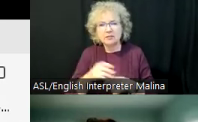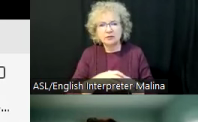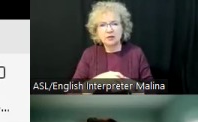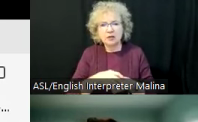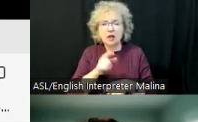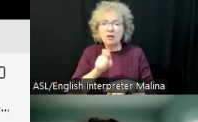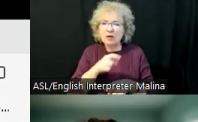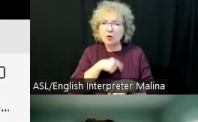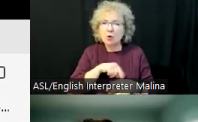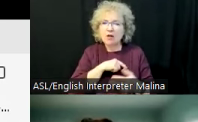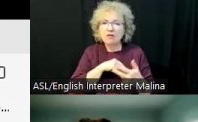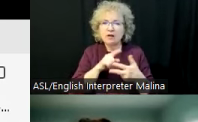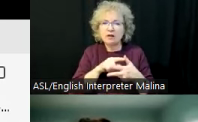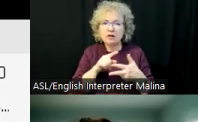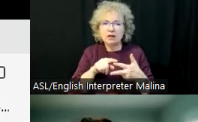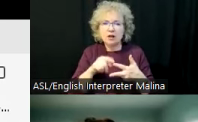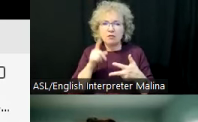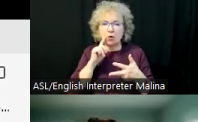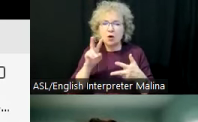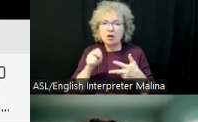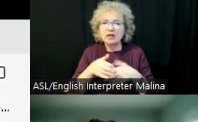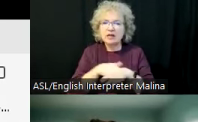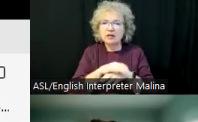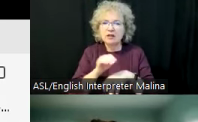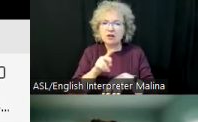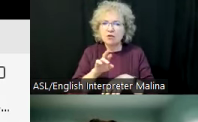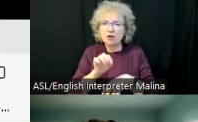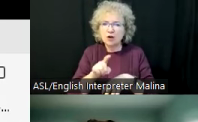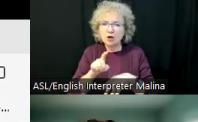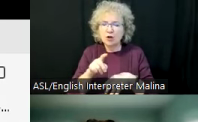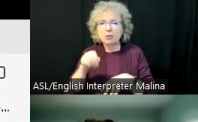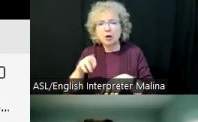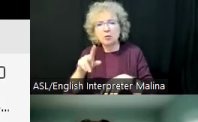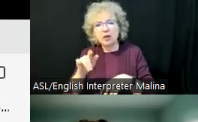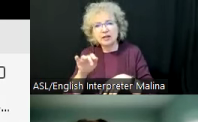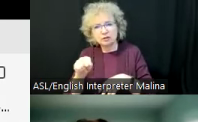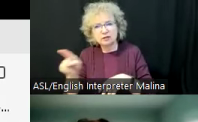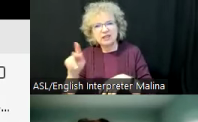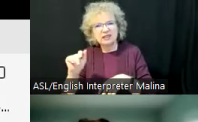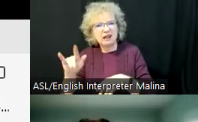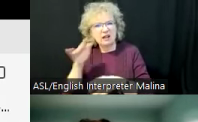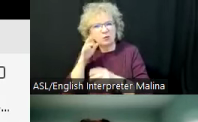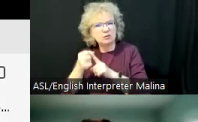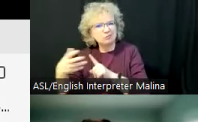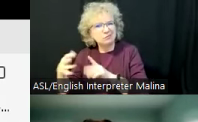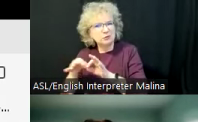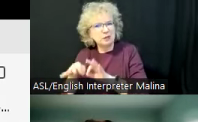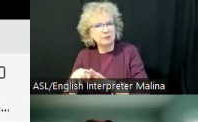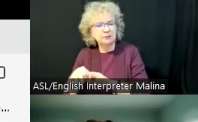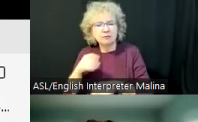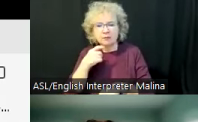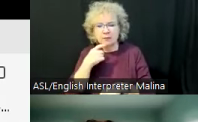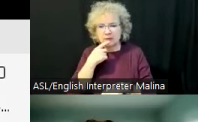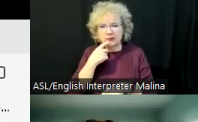for one of our covered populations and Callie will go over that more specifically to